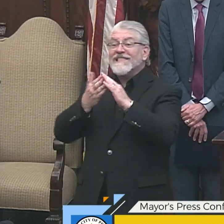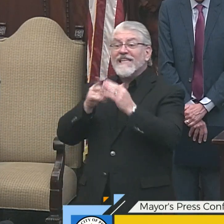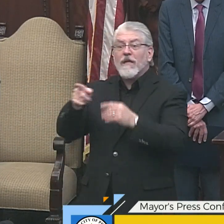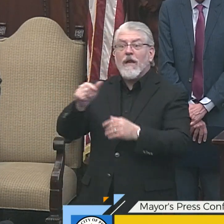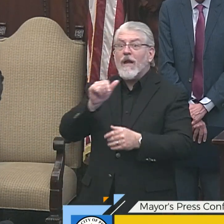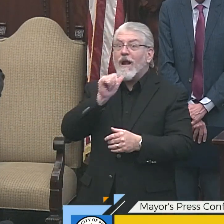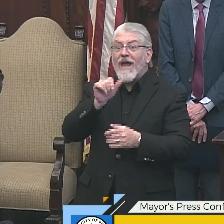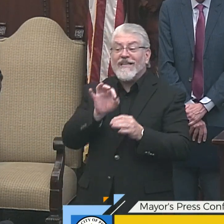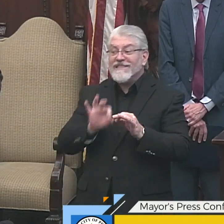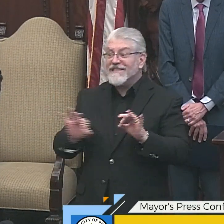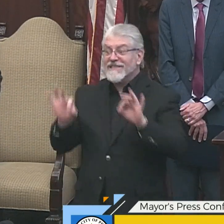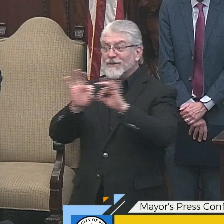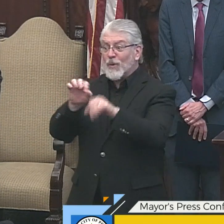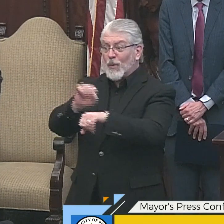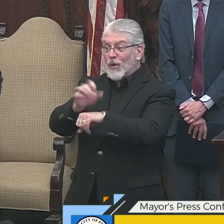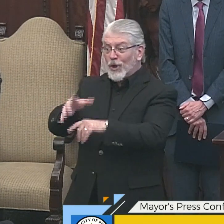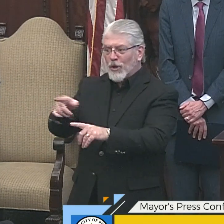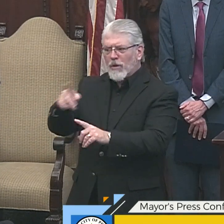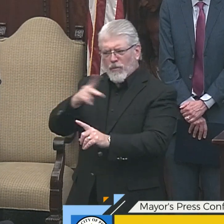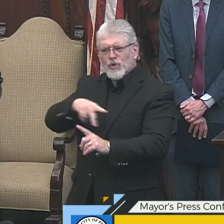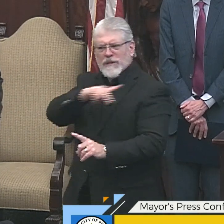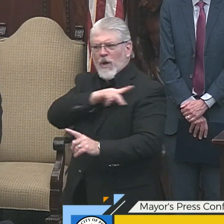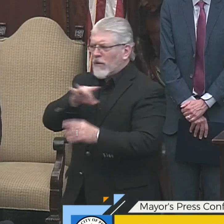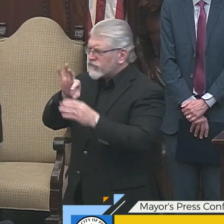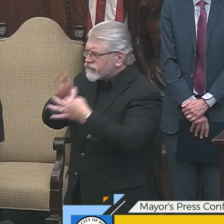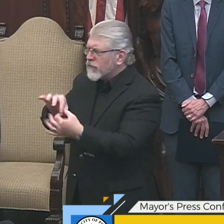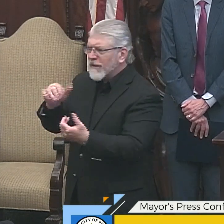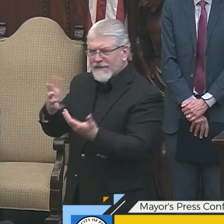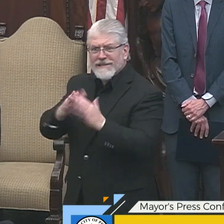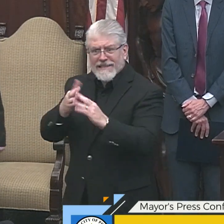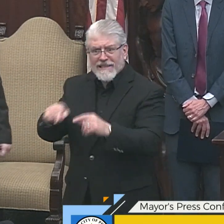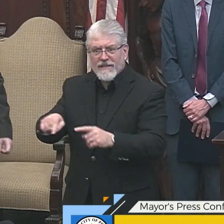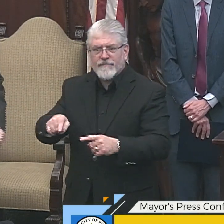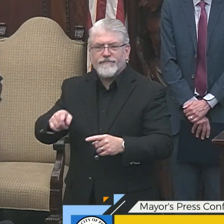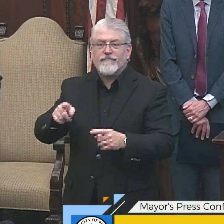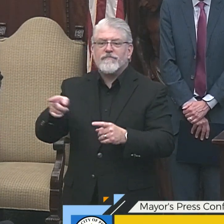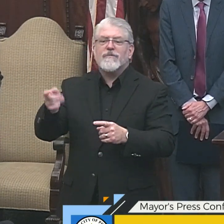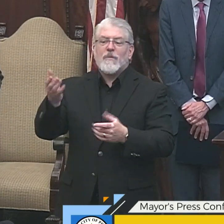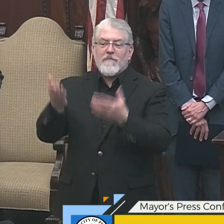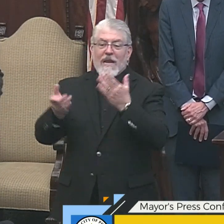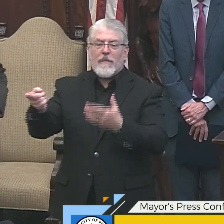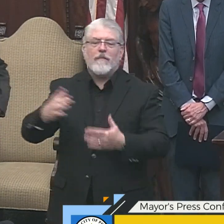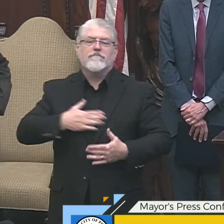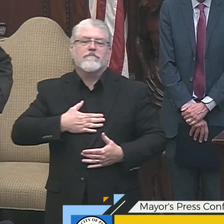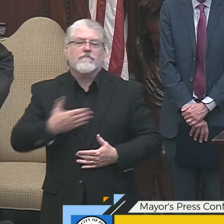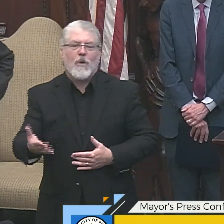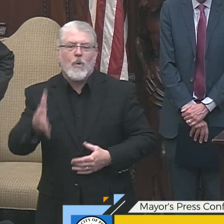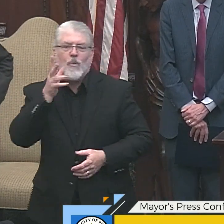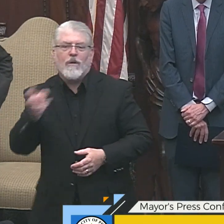and certainly some of those individuals who are working from home, whether that be professional staff at an accounting firm or whether it's a